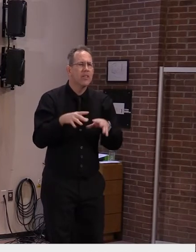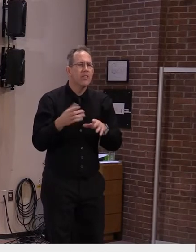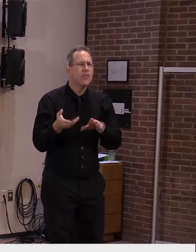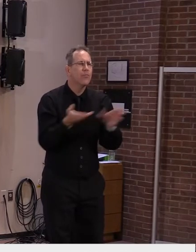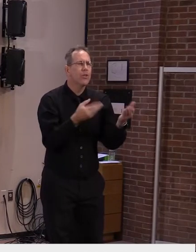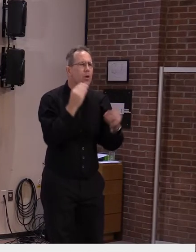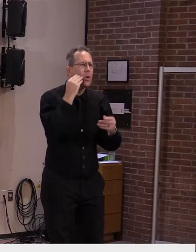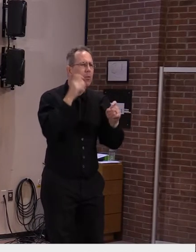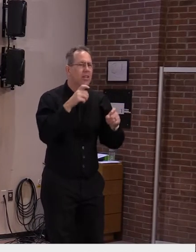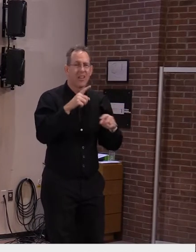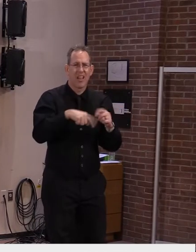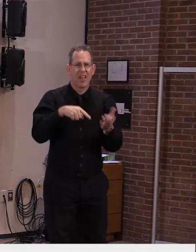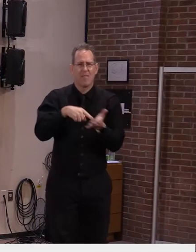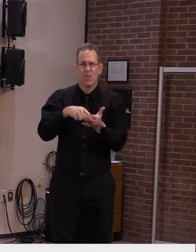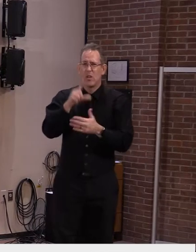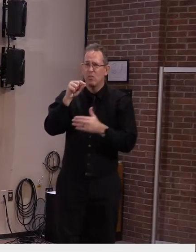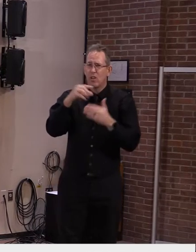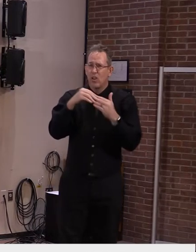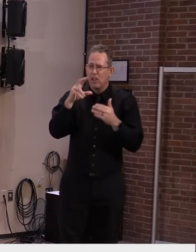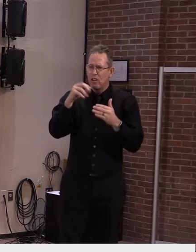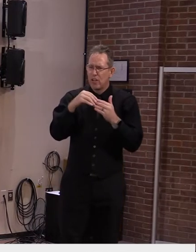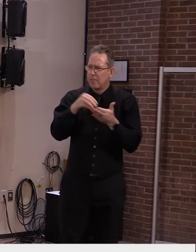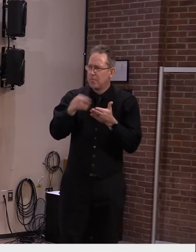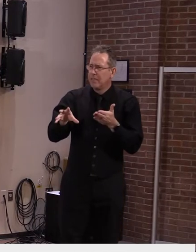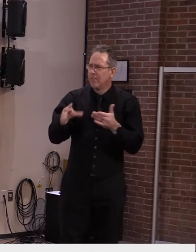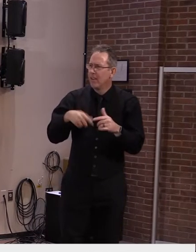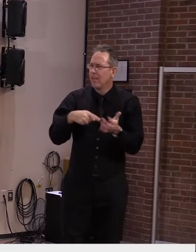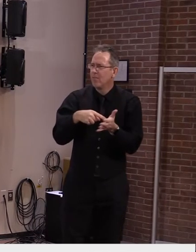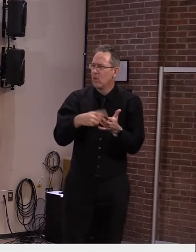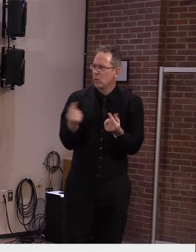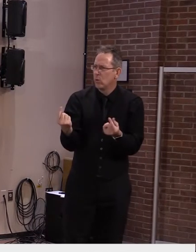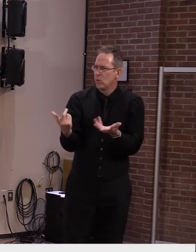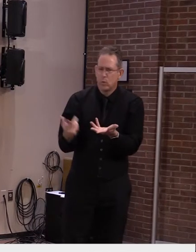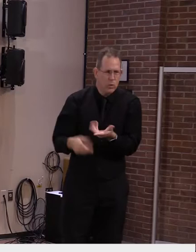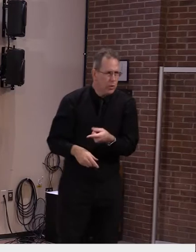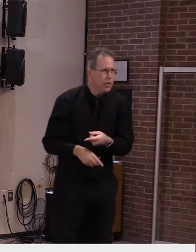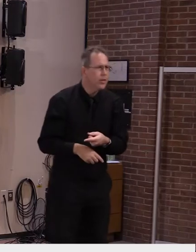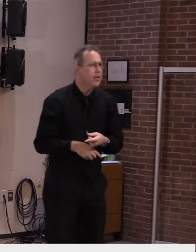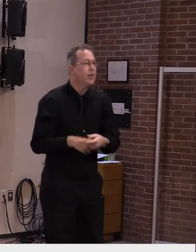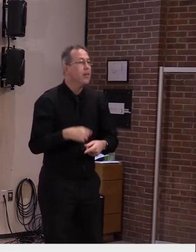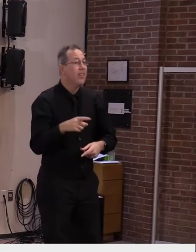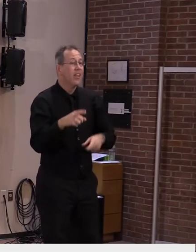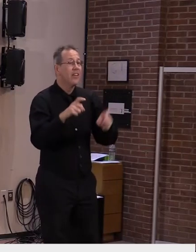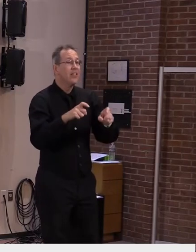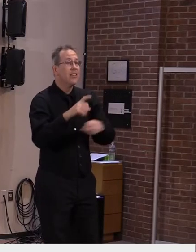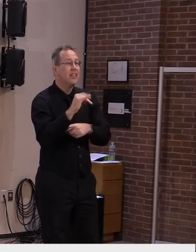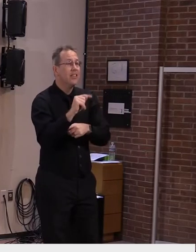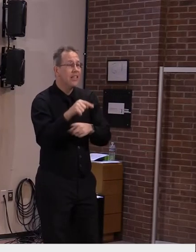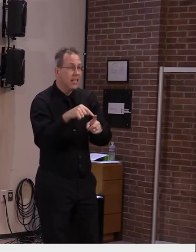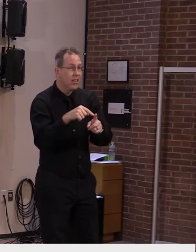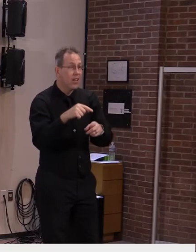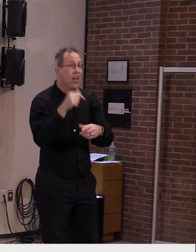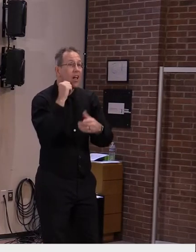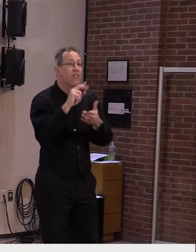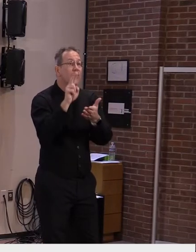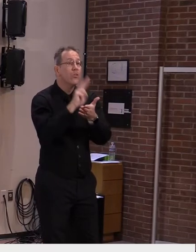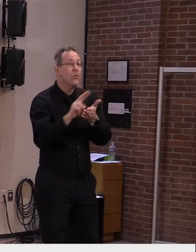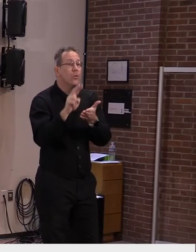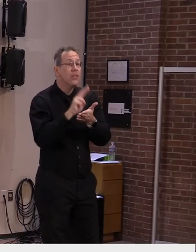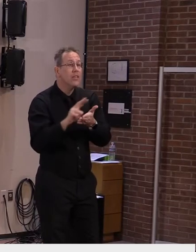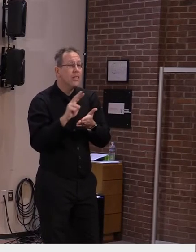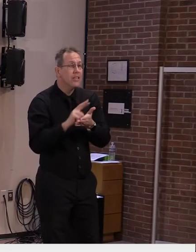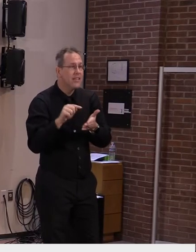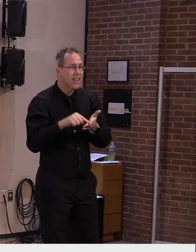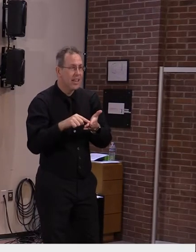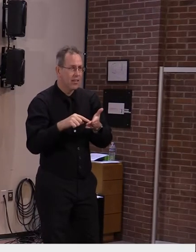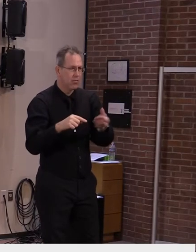them. If you can find 250,000 tests on a biweekly basis, I would just tell me